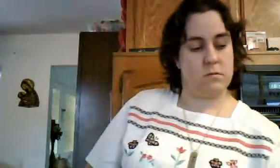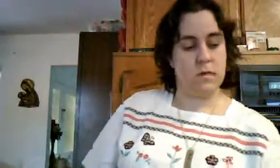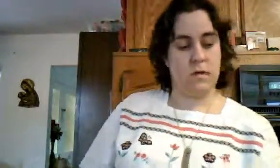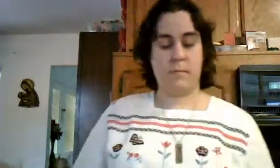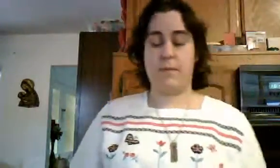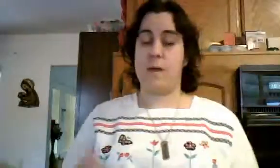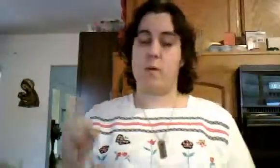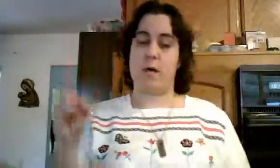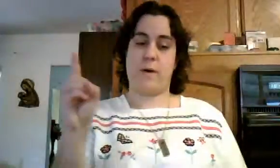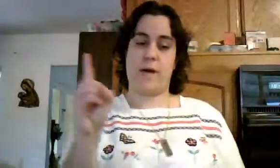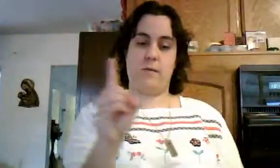The man walked by.